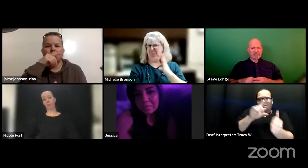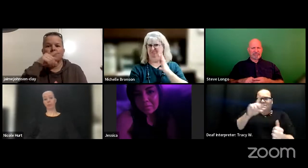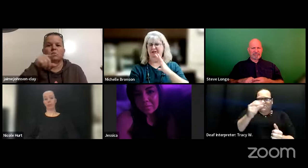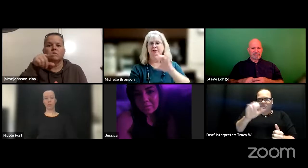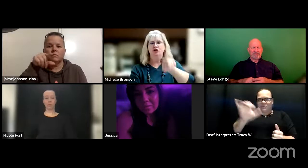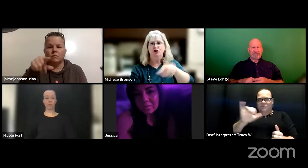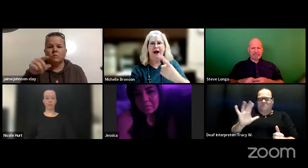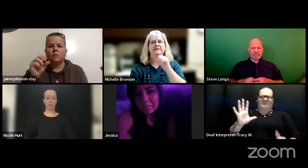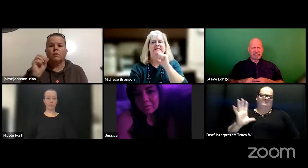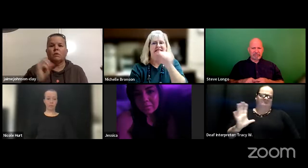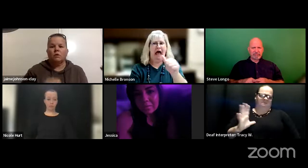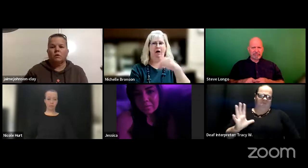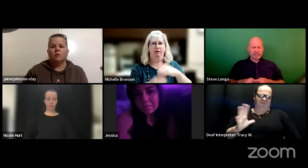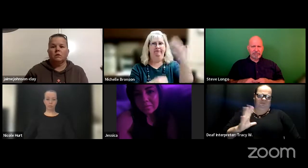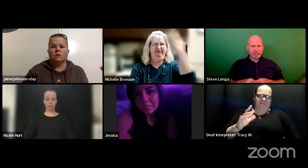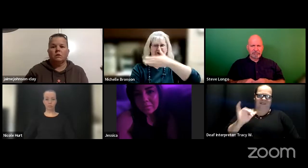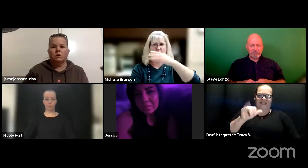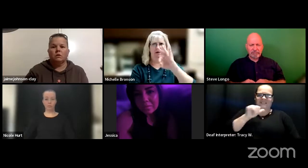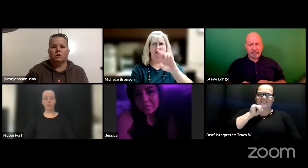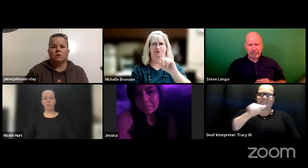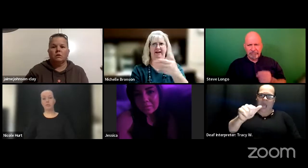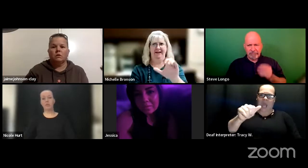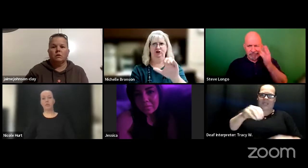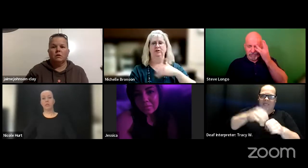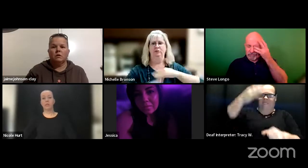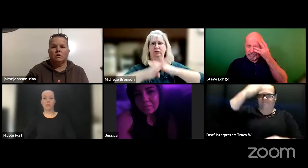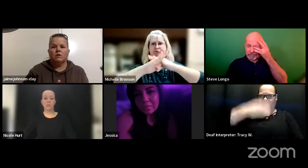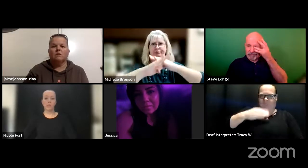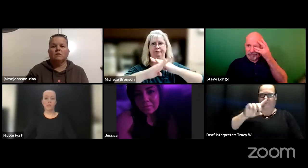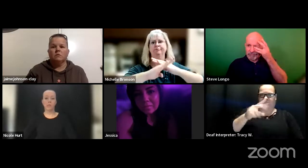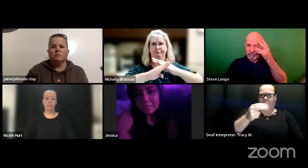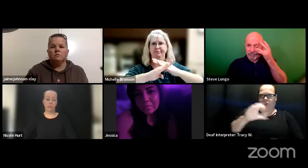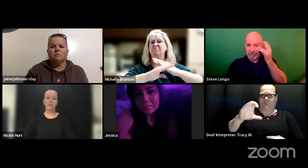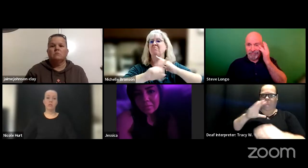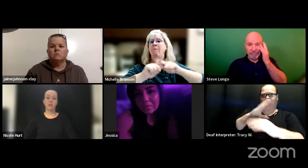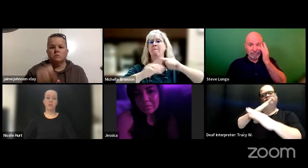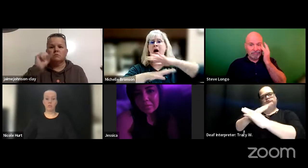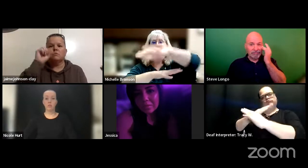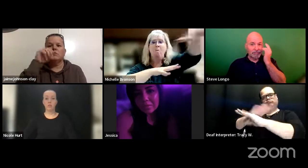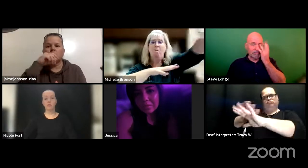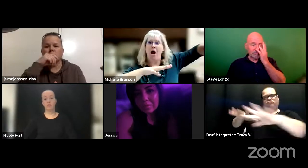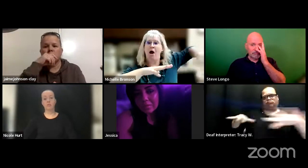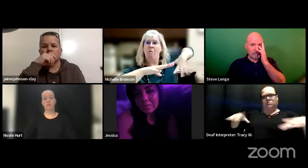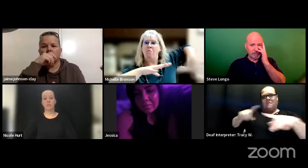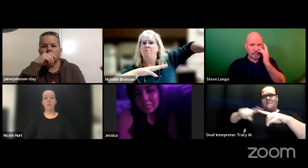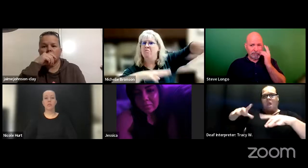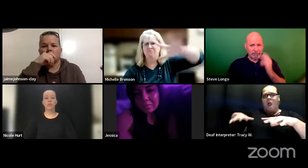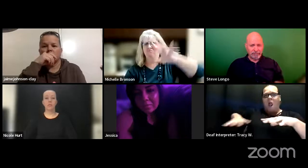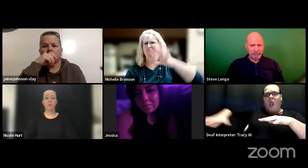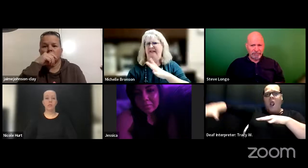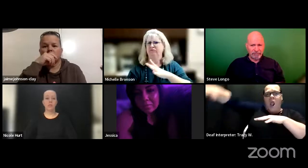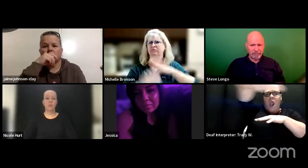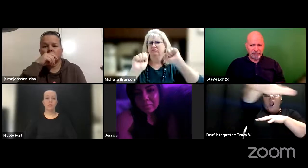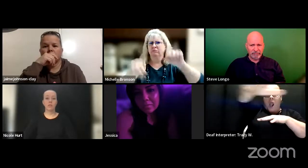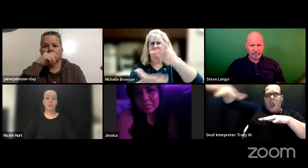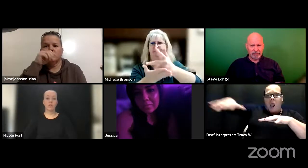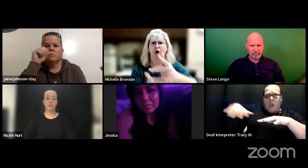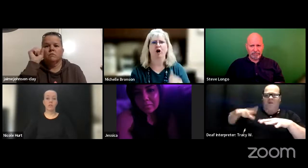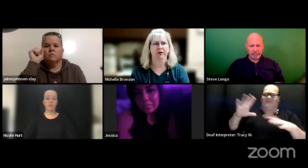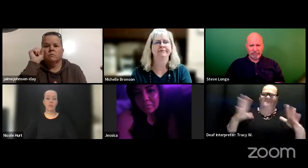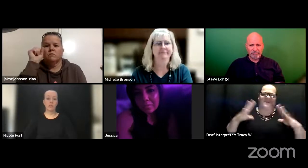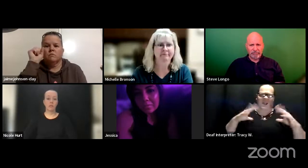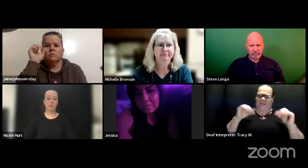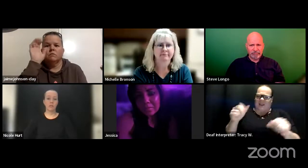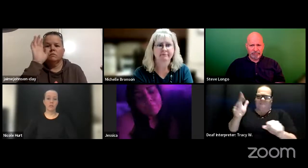and the bank behind the building would be totally accessible. We would just have the front blocked off,